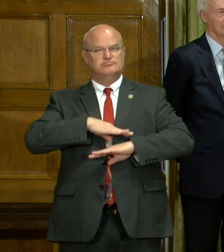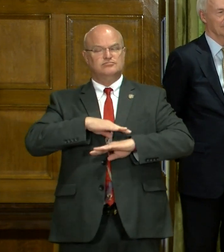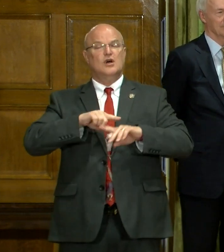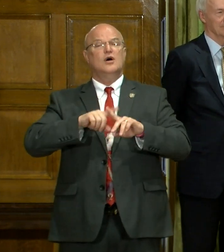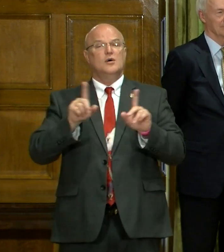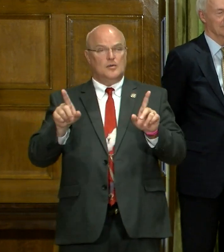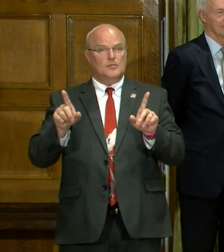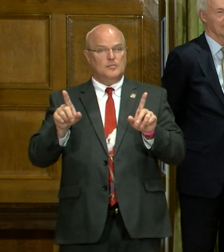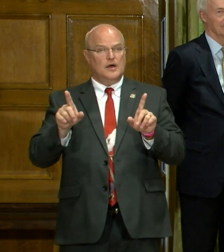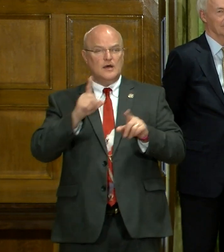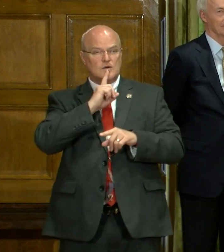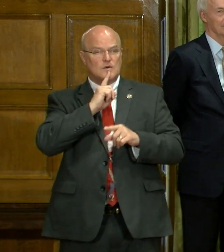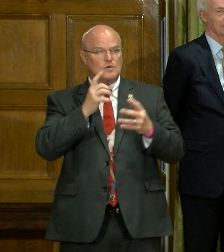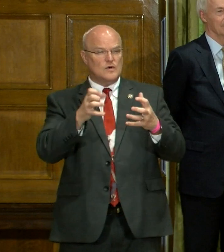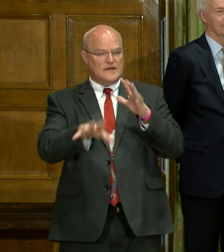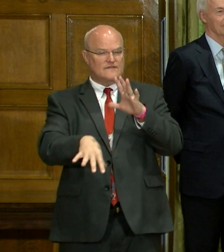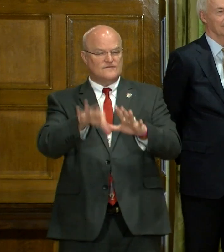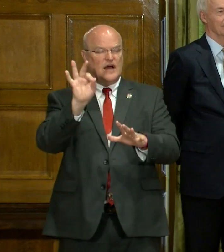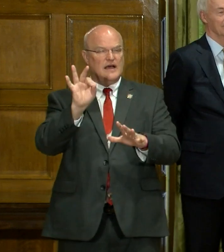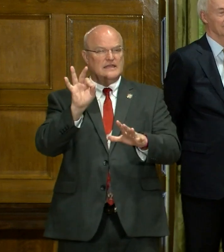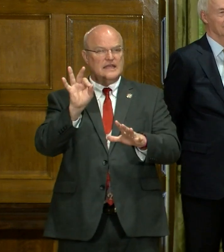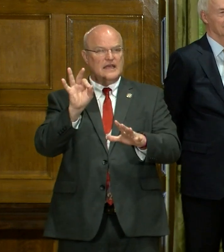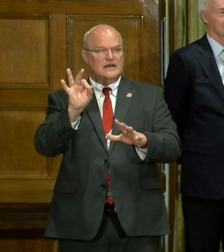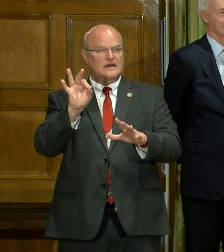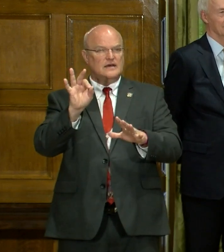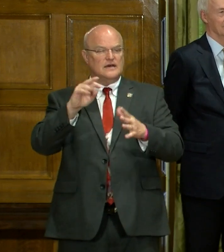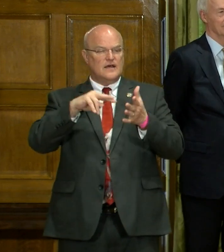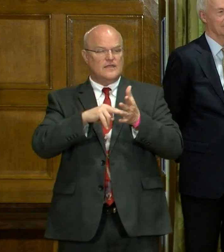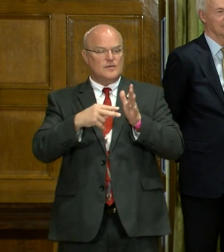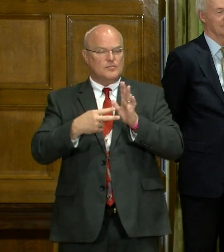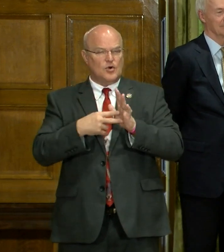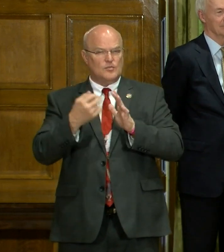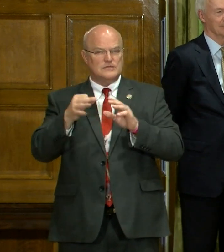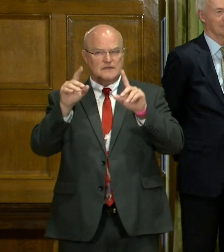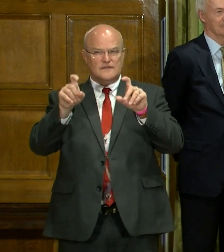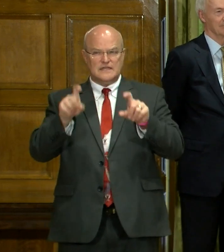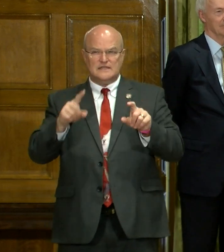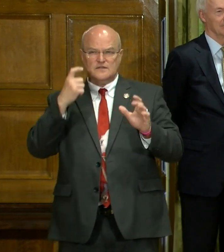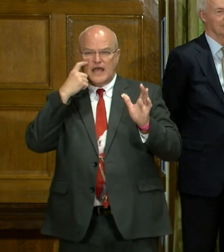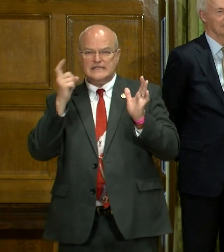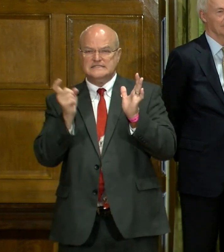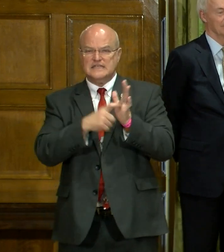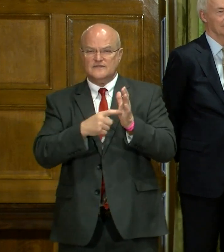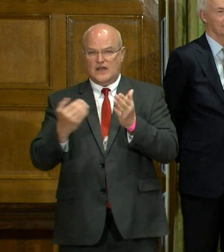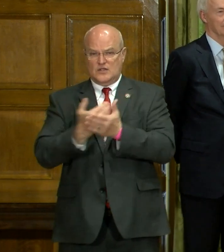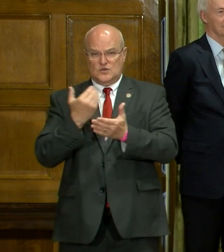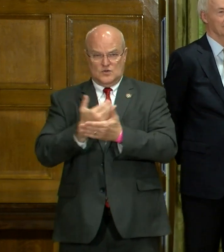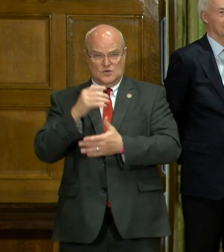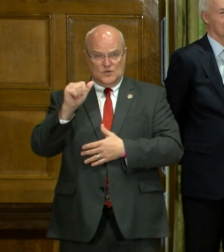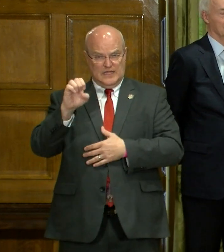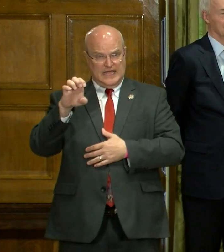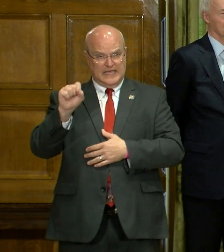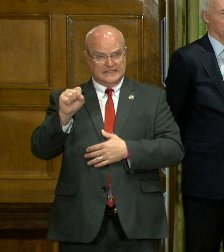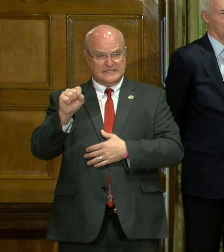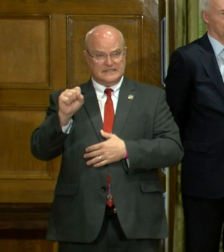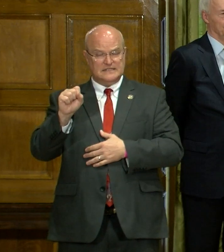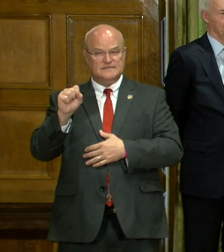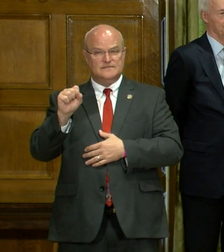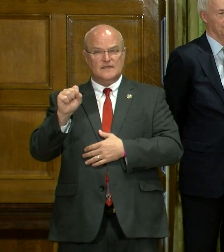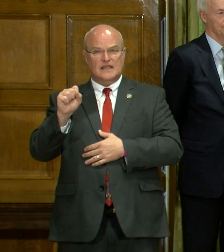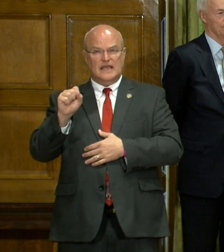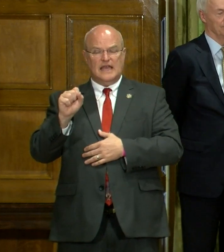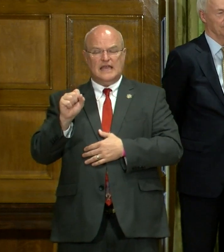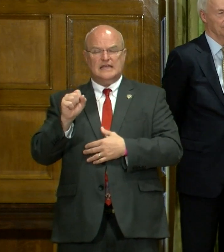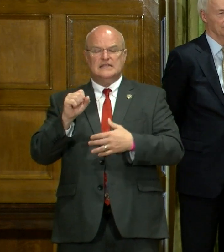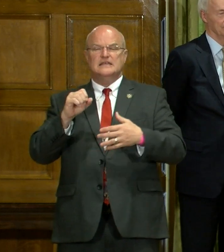but we definitely want to find out. The purpose of the testing is to identify new cases, to interrupt